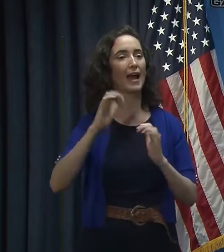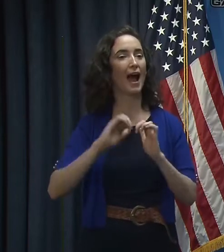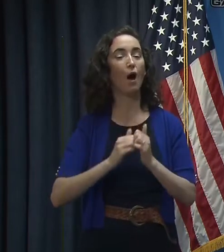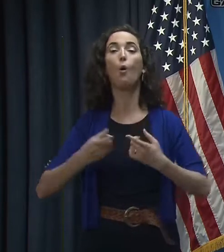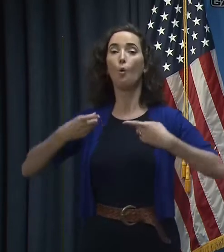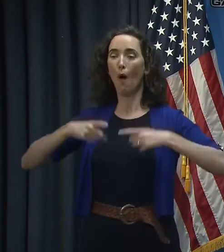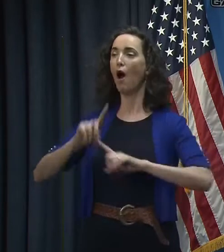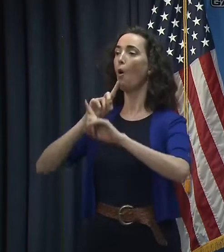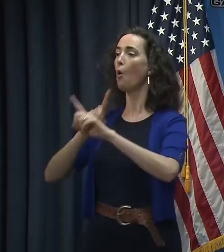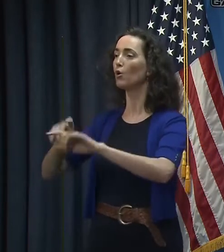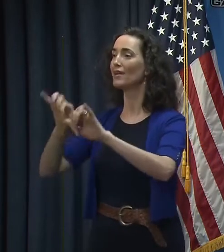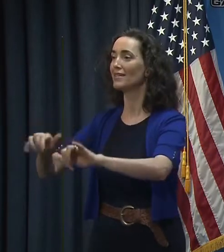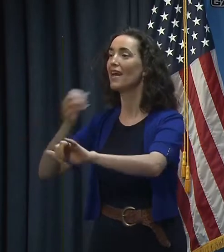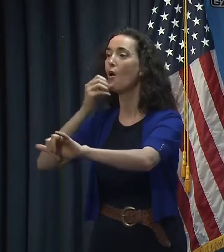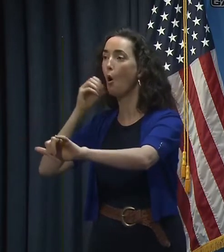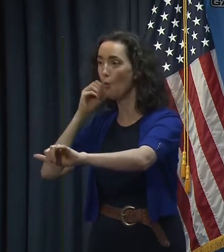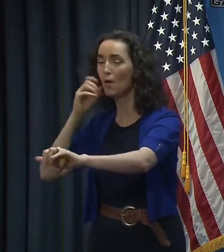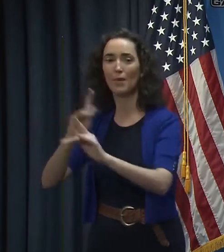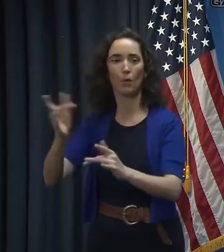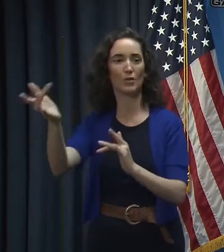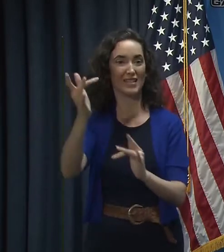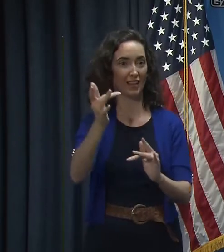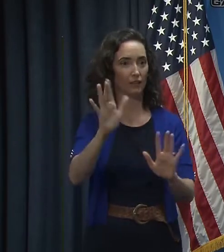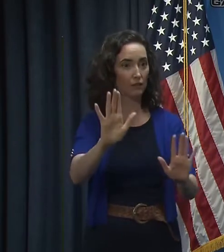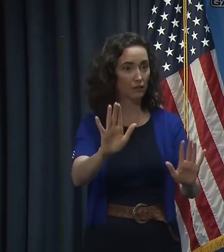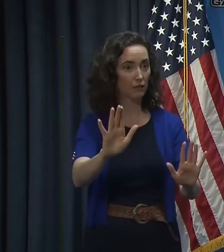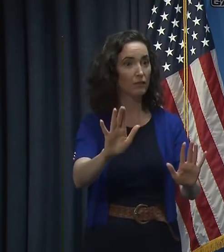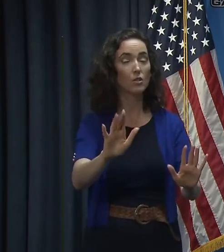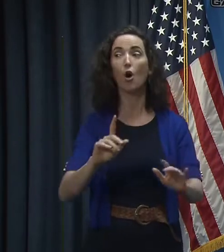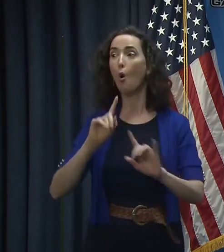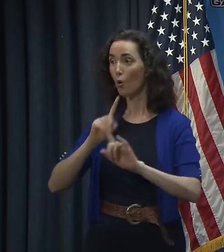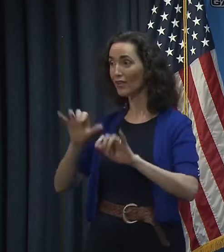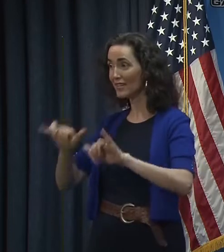order. Just to kind of put this into perspective.